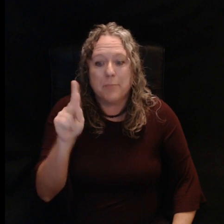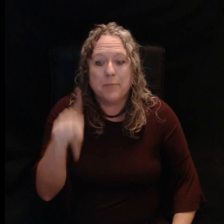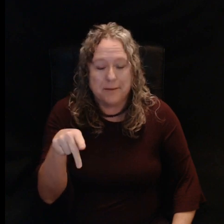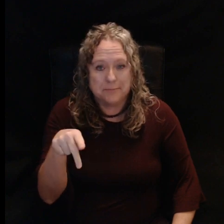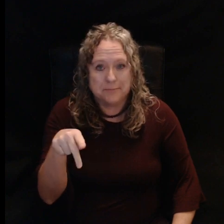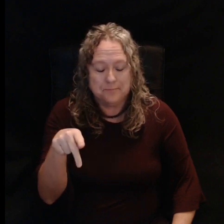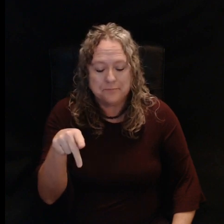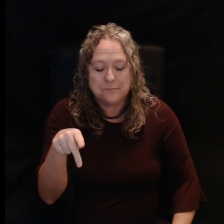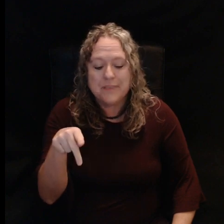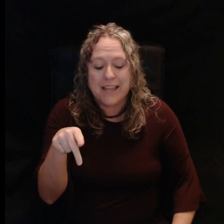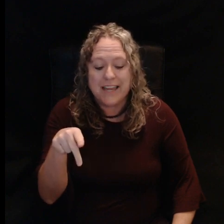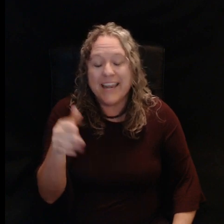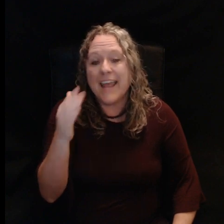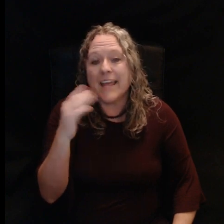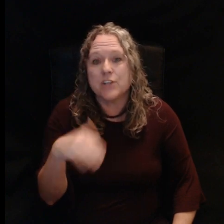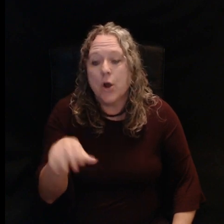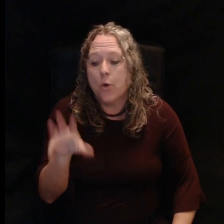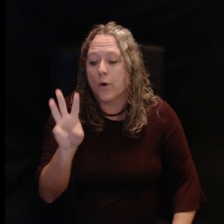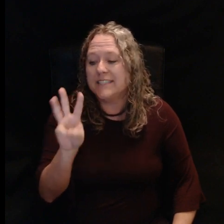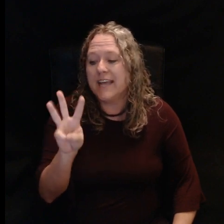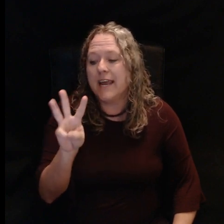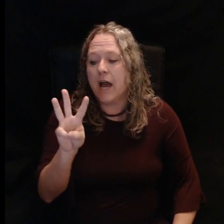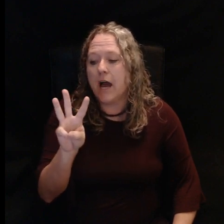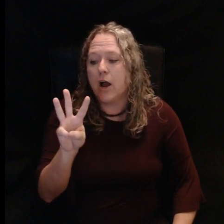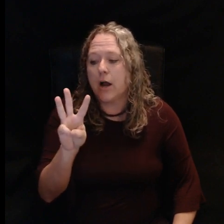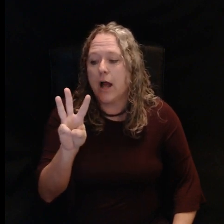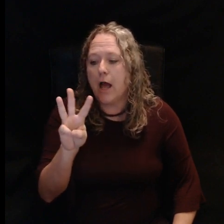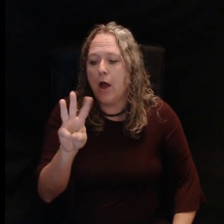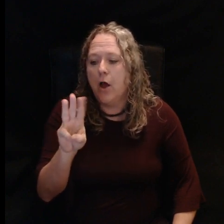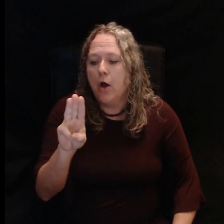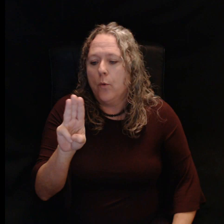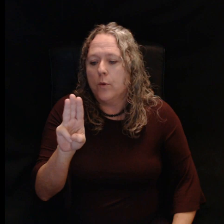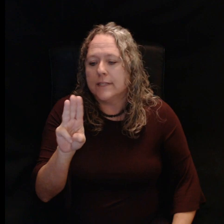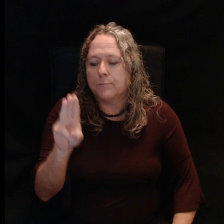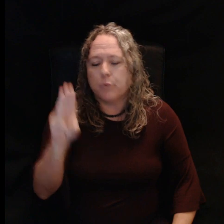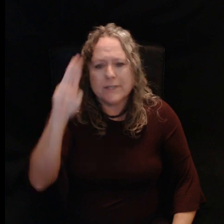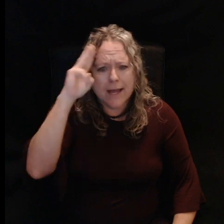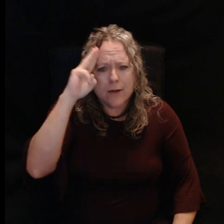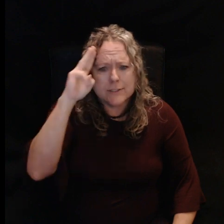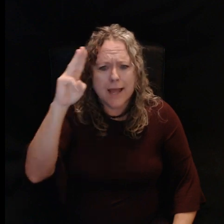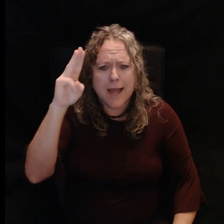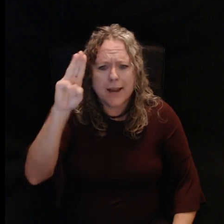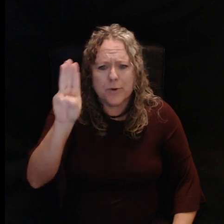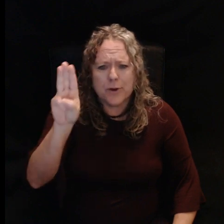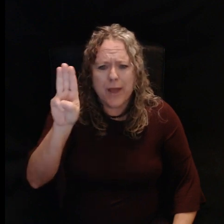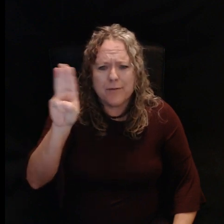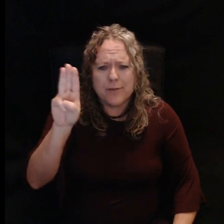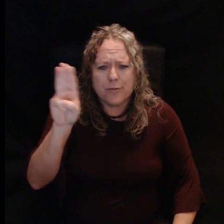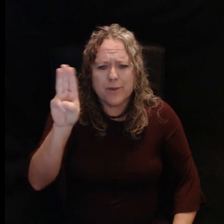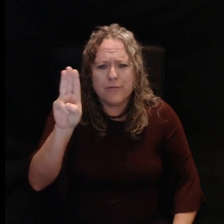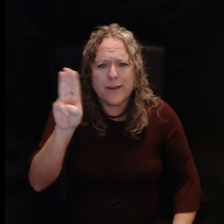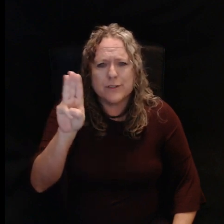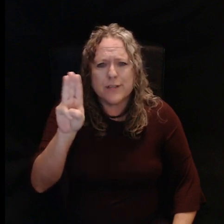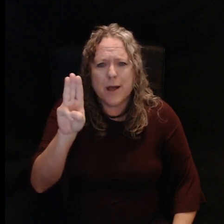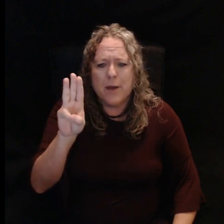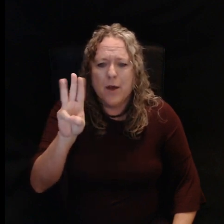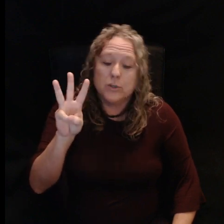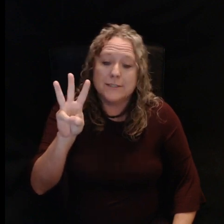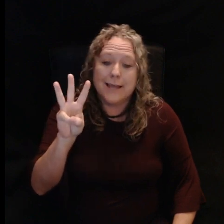P. Next, we're going to take our, what is that, the Boy Scout sign where you have the 3 fingers up, which is actually a